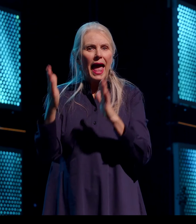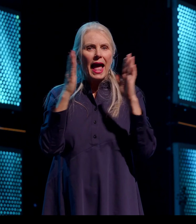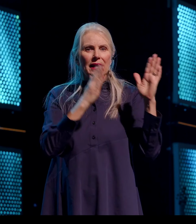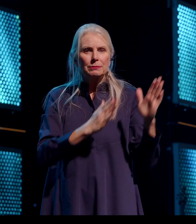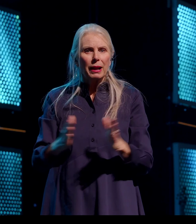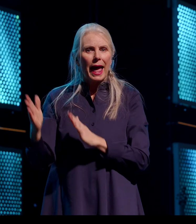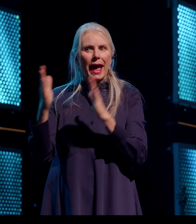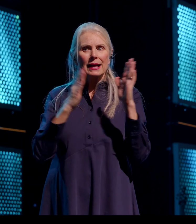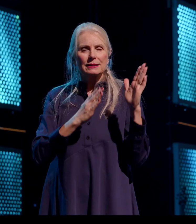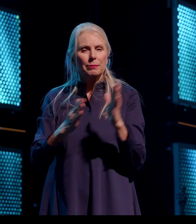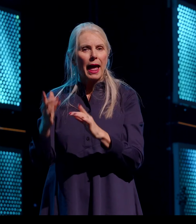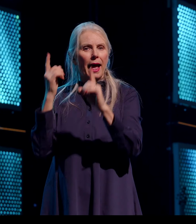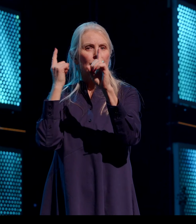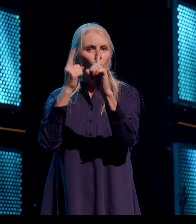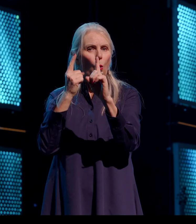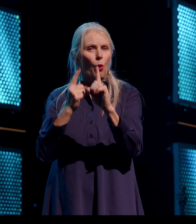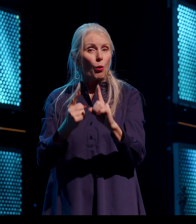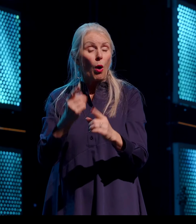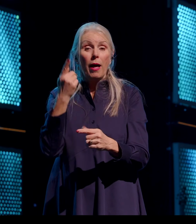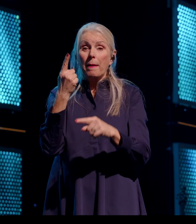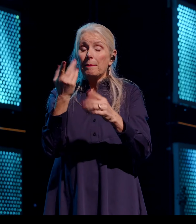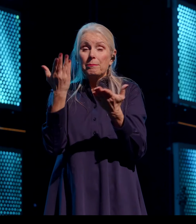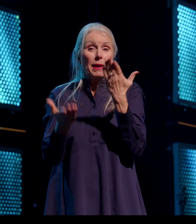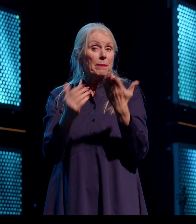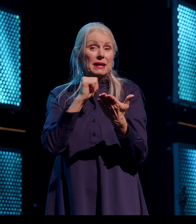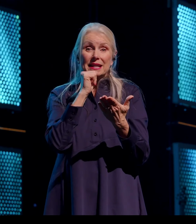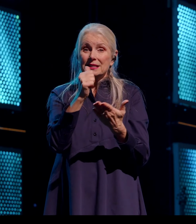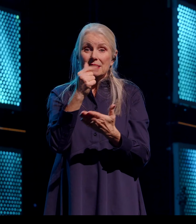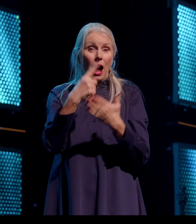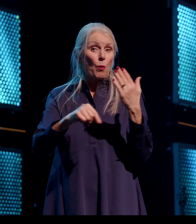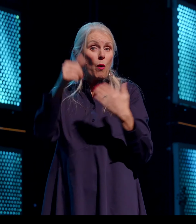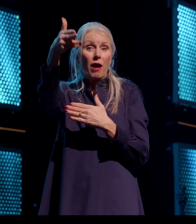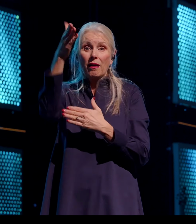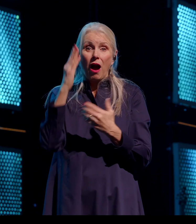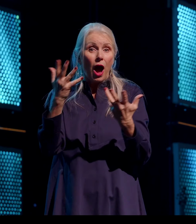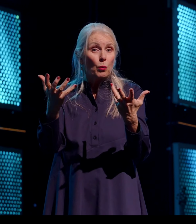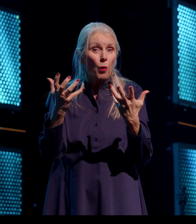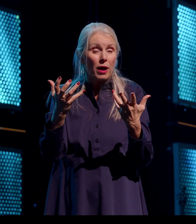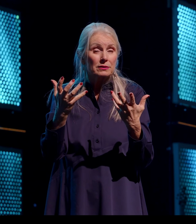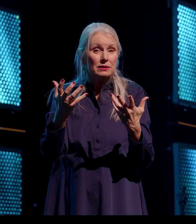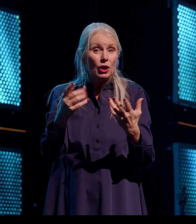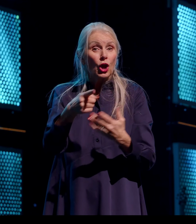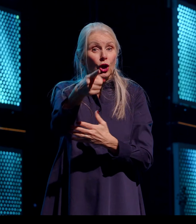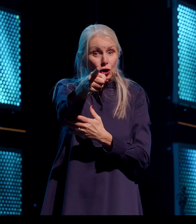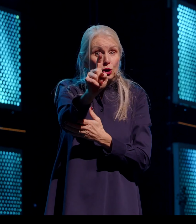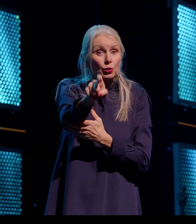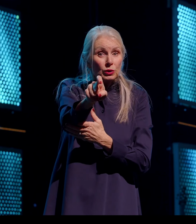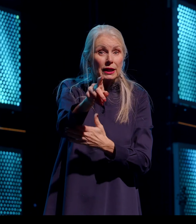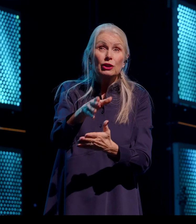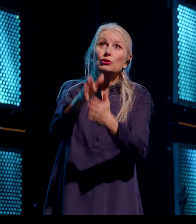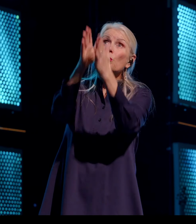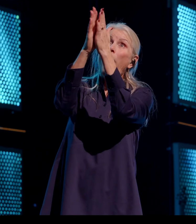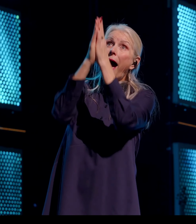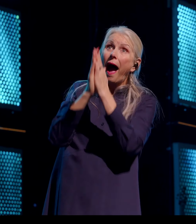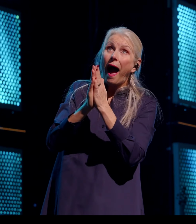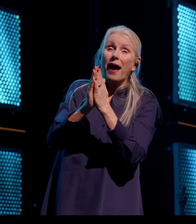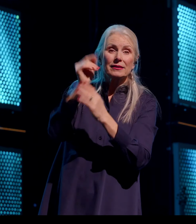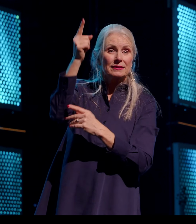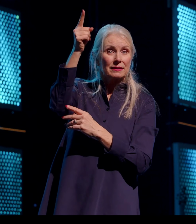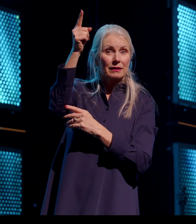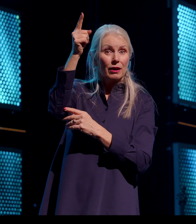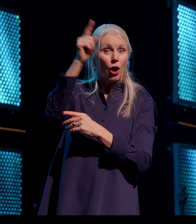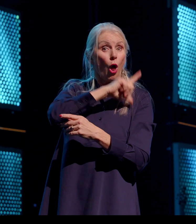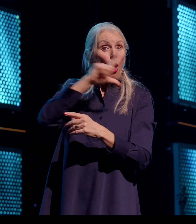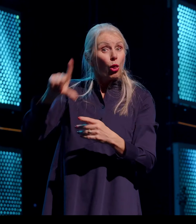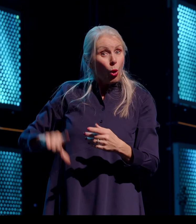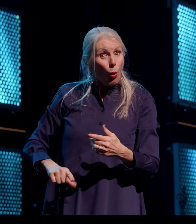our minds, it may not be what God wants. We have to constantly come before him and say, Lord, am I doing what you want? Lord, am